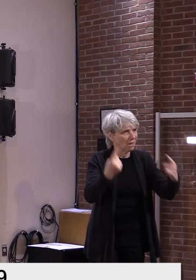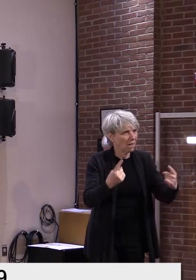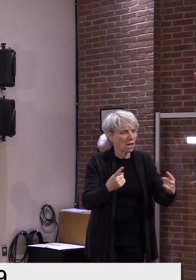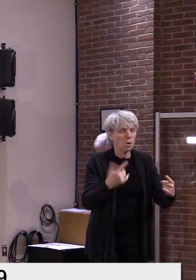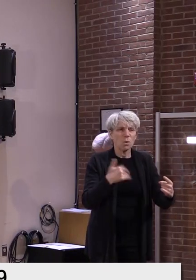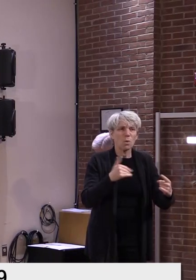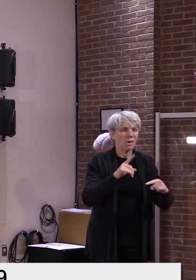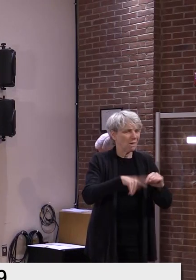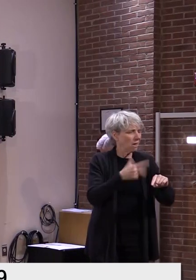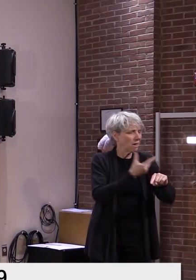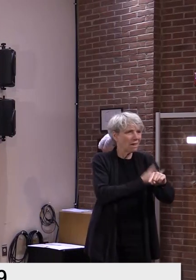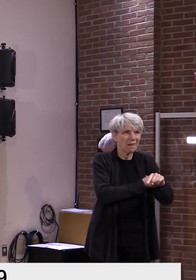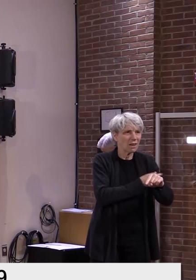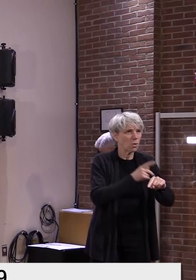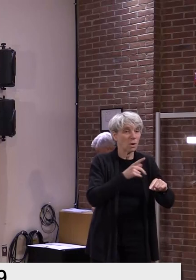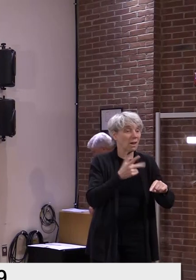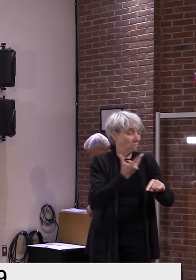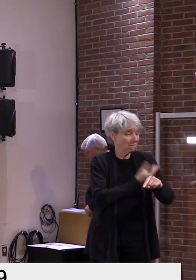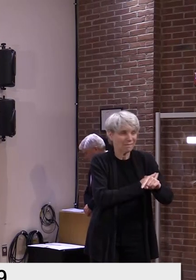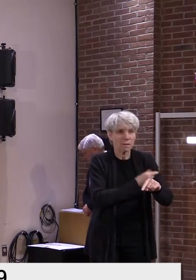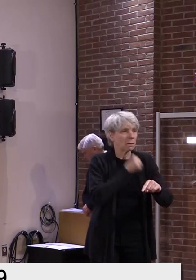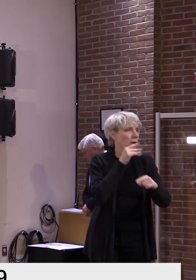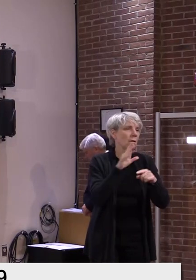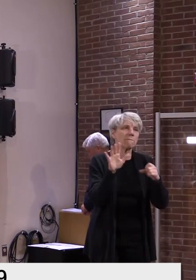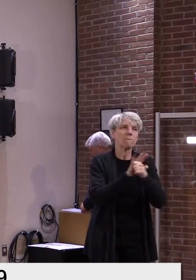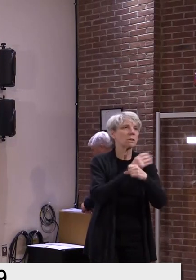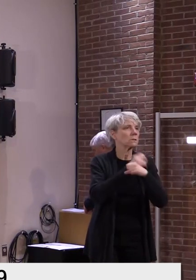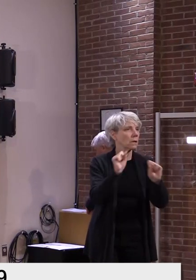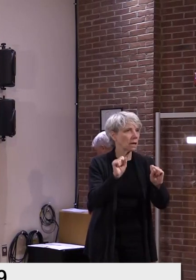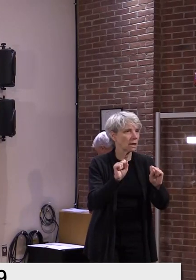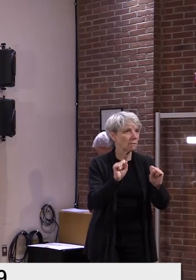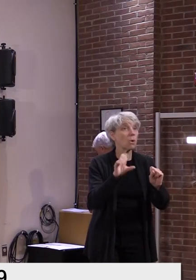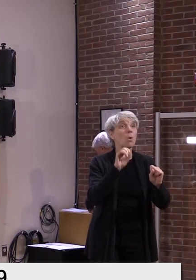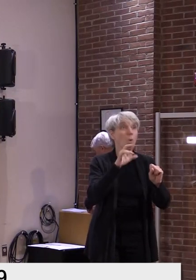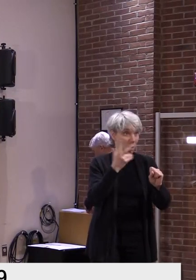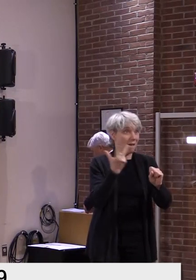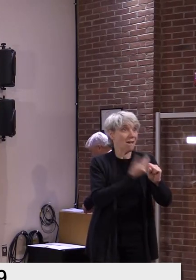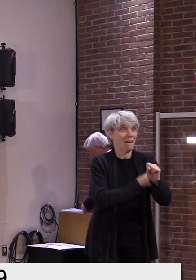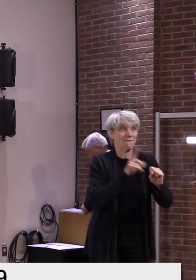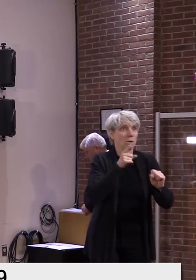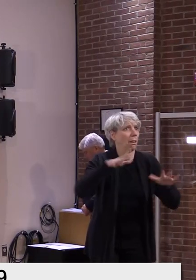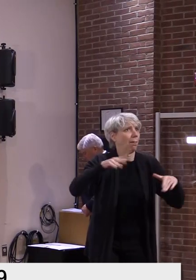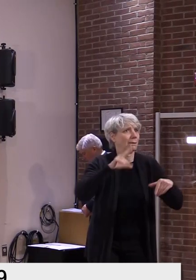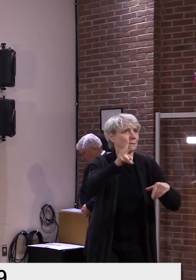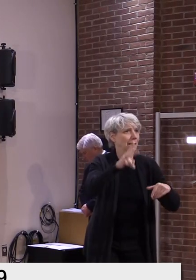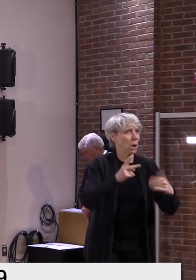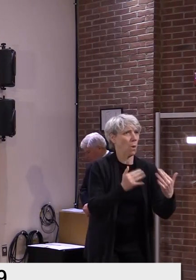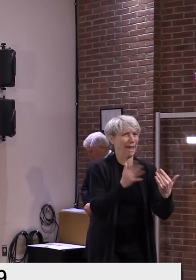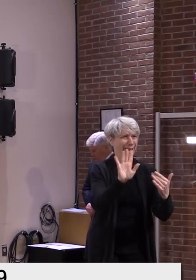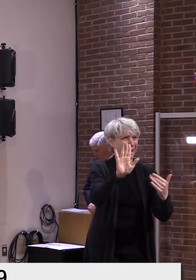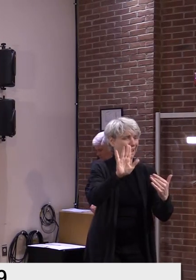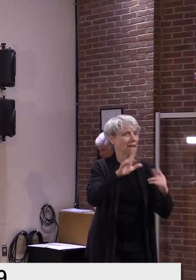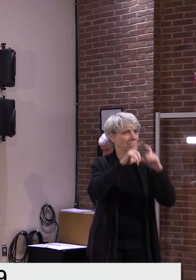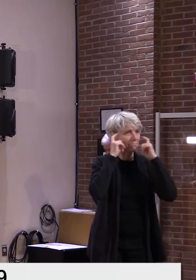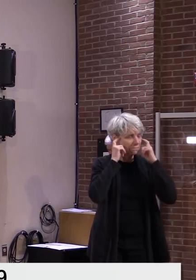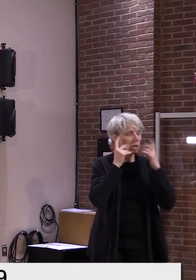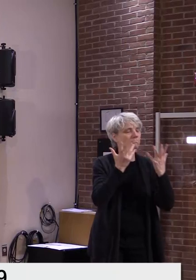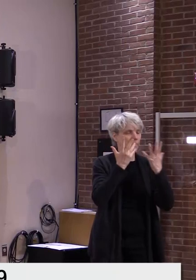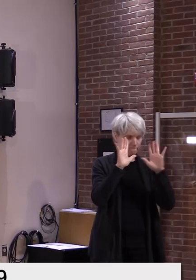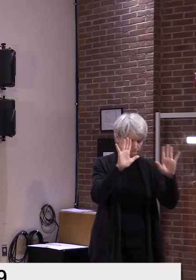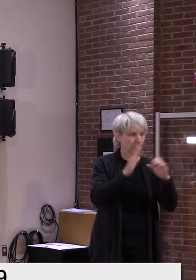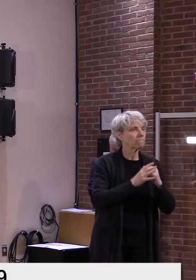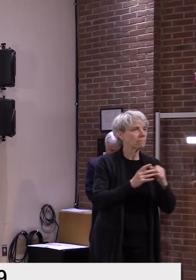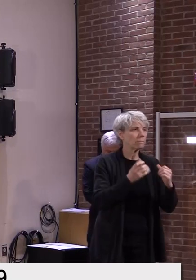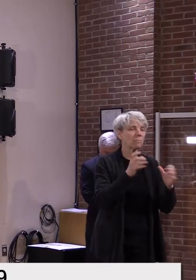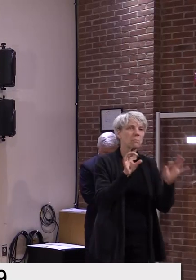still waiting for their 2 weeks to be up to receive the benefit of their second dose. While we navigate these changes, we'll need to